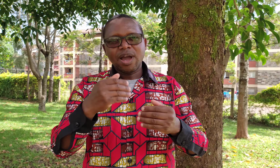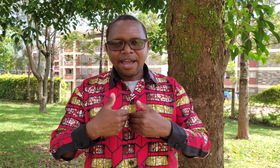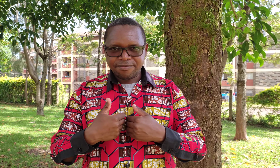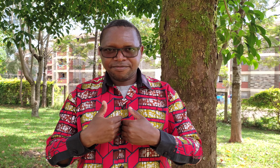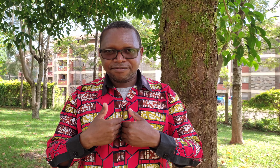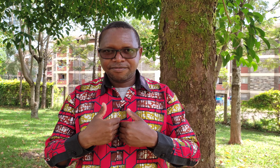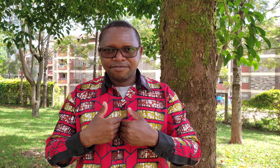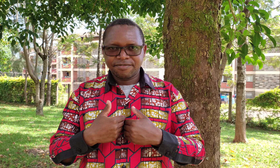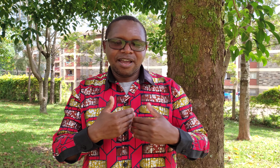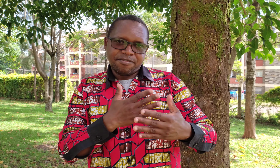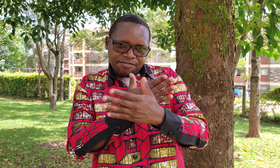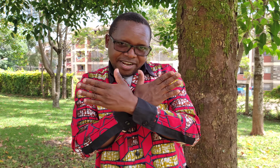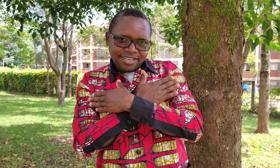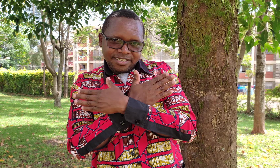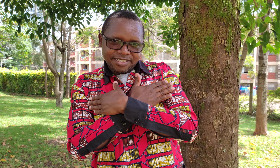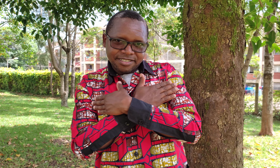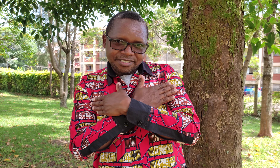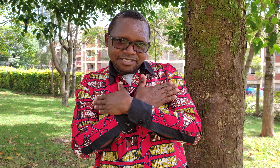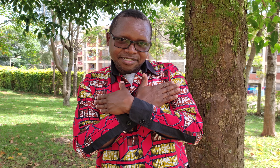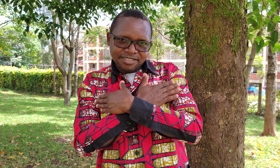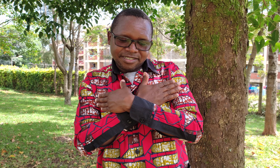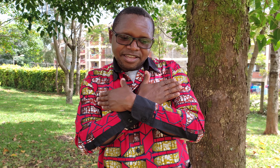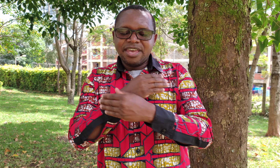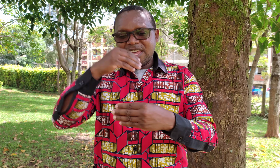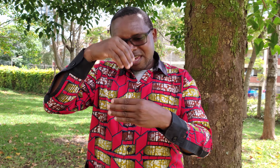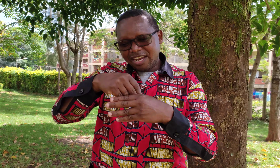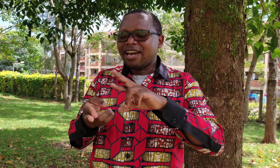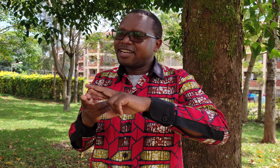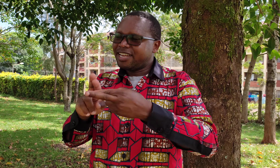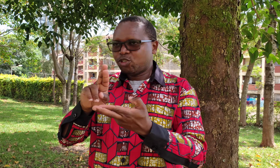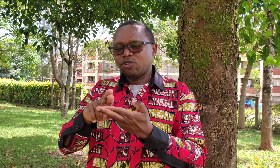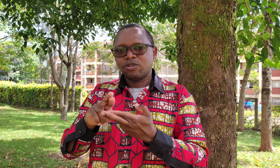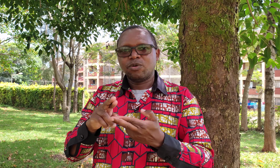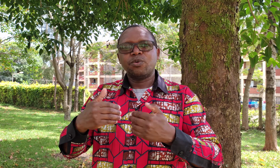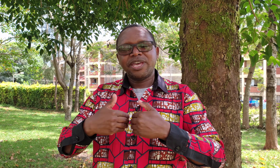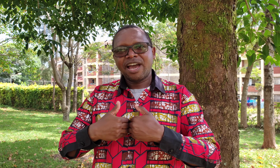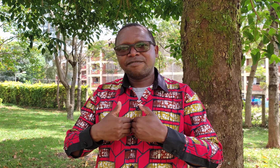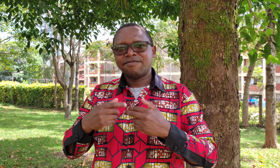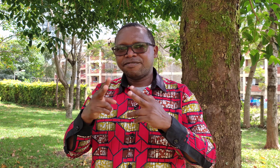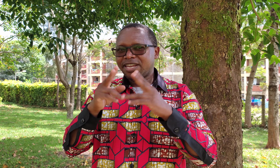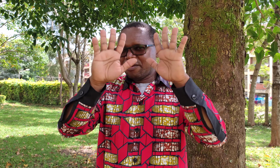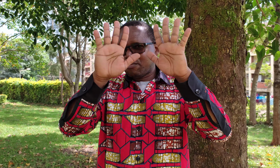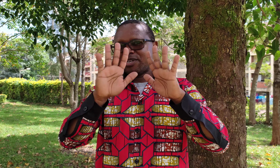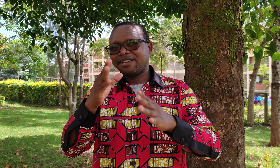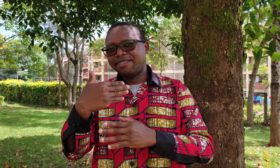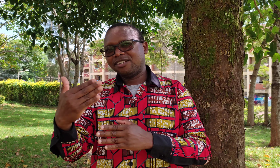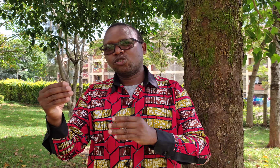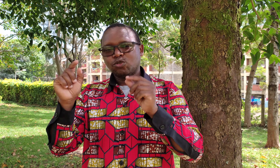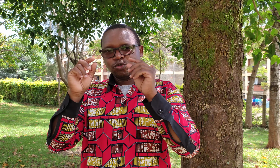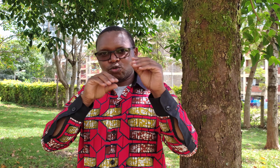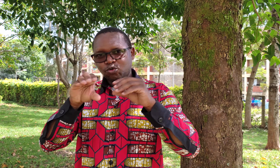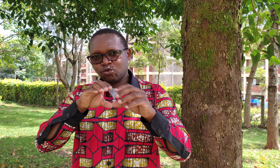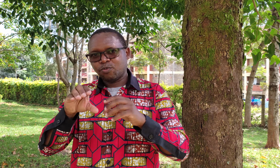have a friend, in a relation, we have very important things to do.